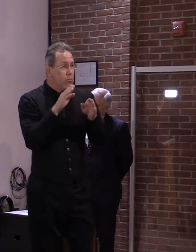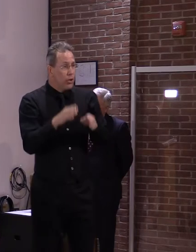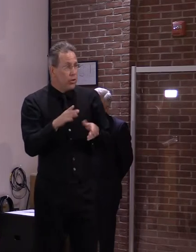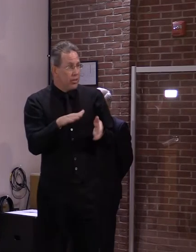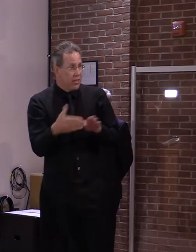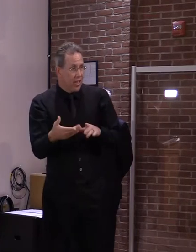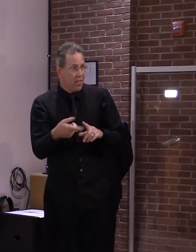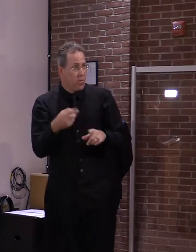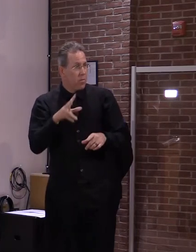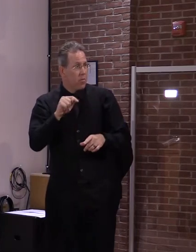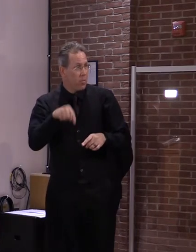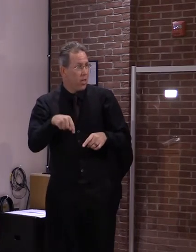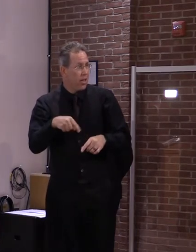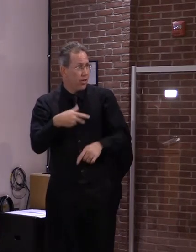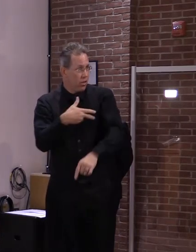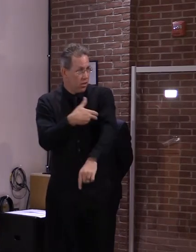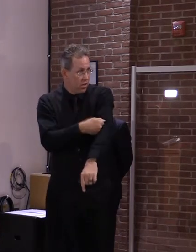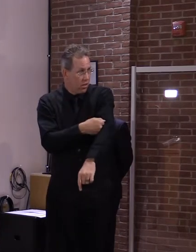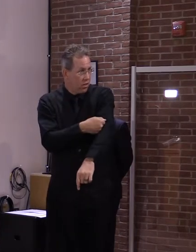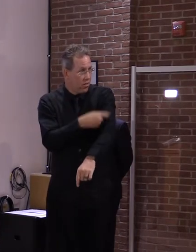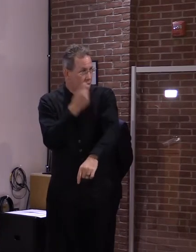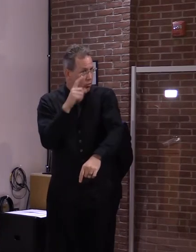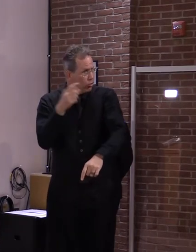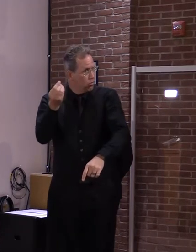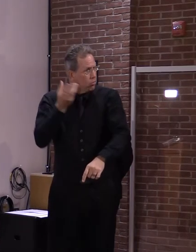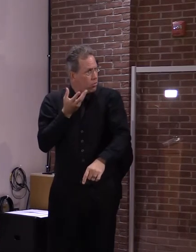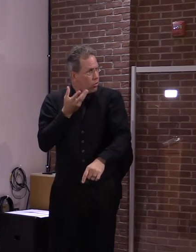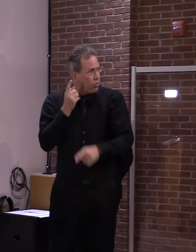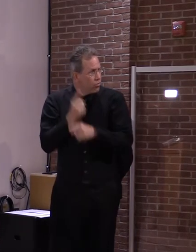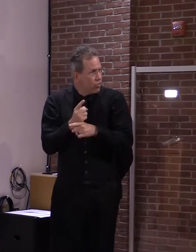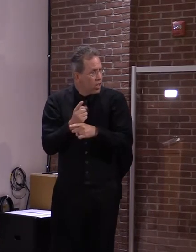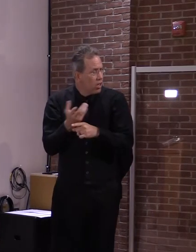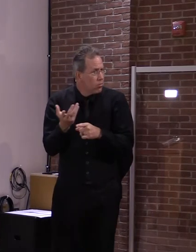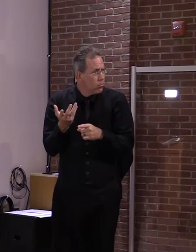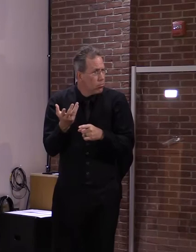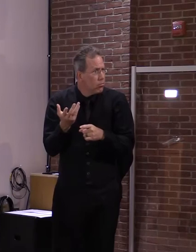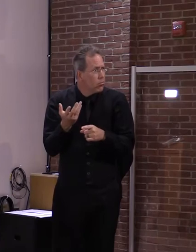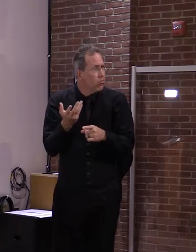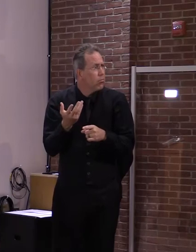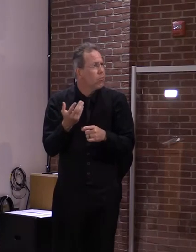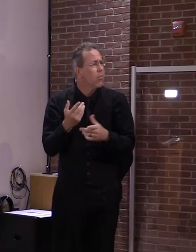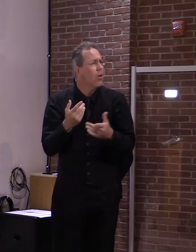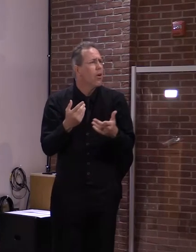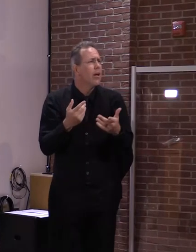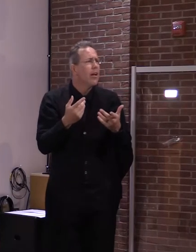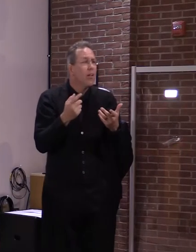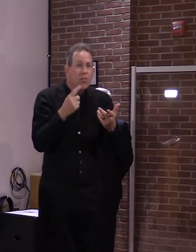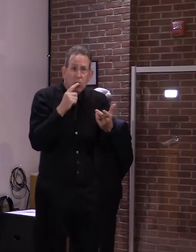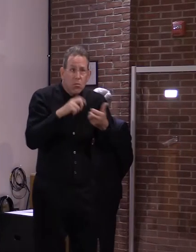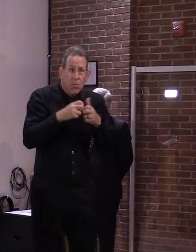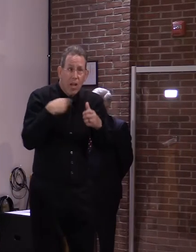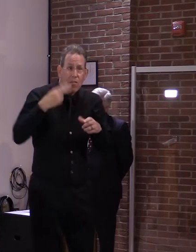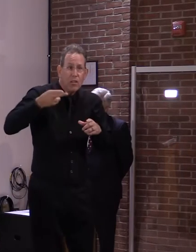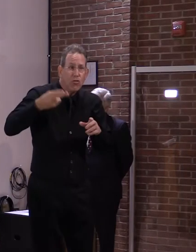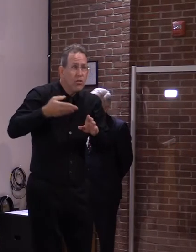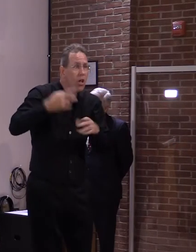the kind of data that we use when we scrutinize the deaths from the virus itself. That's my